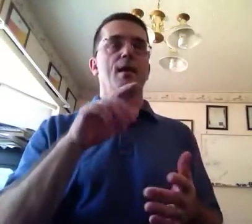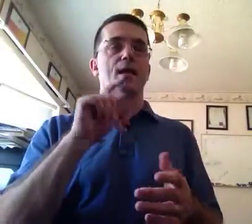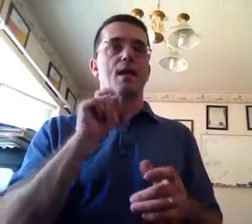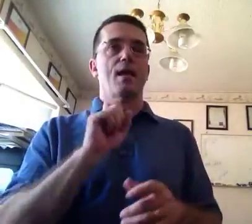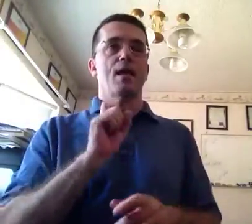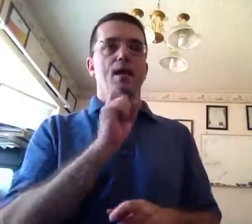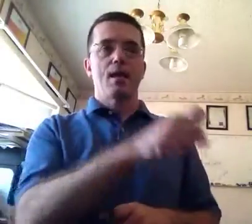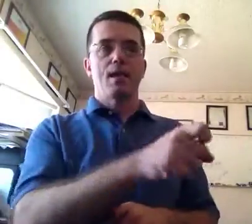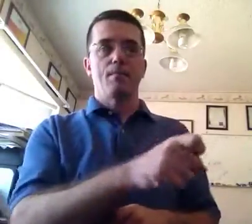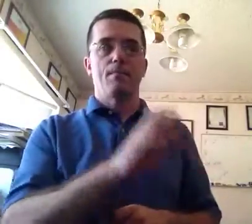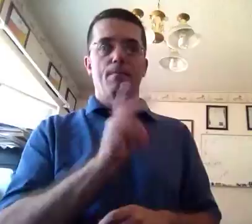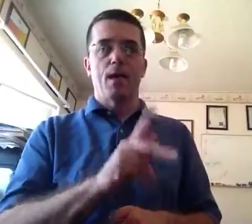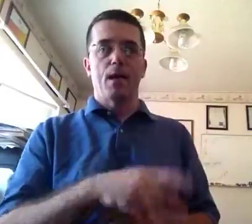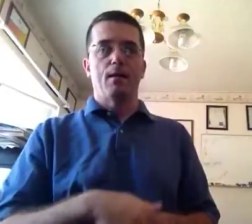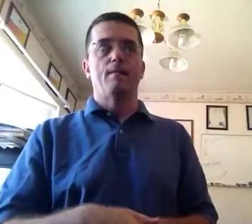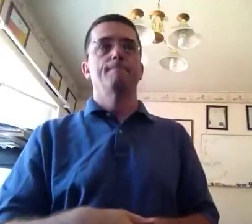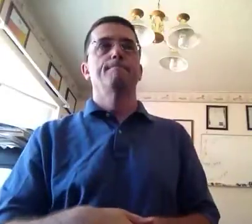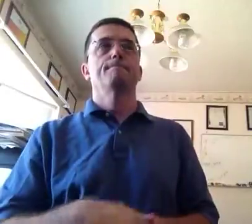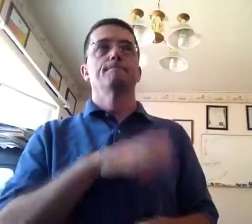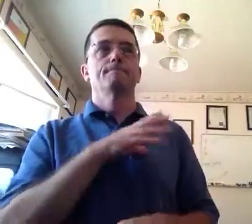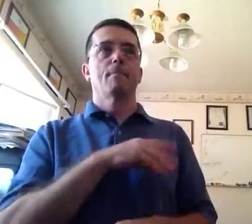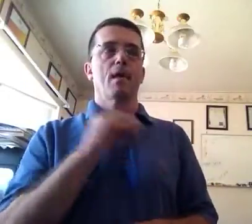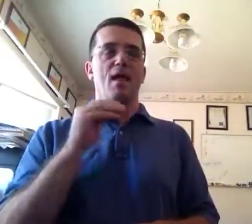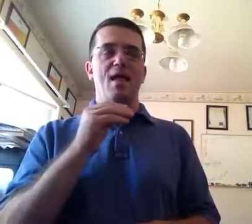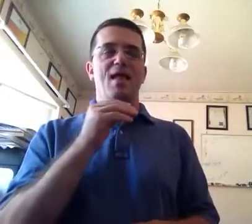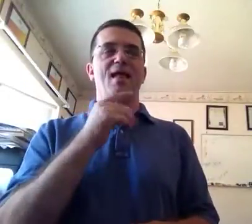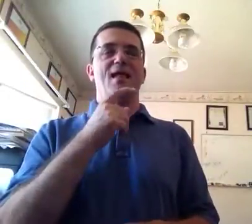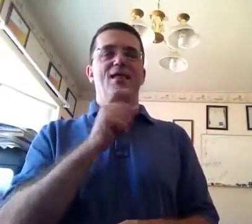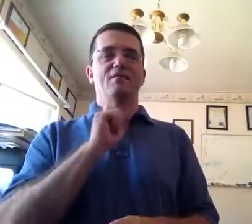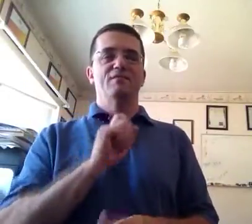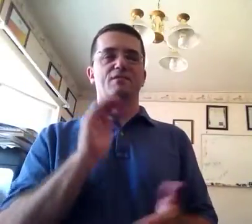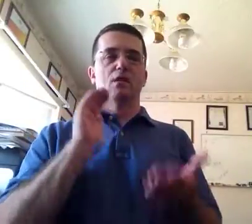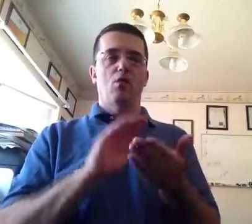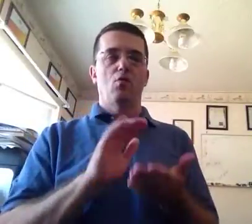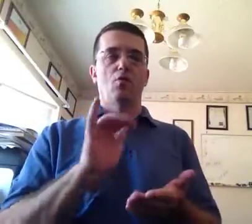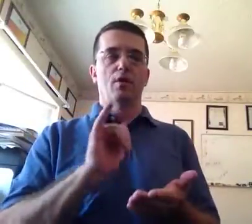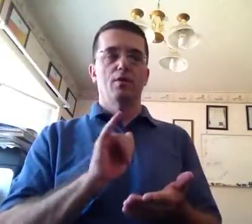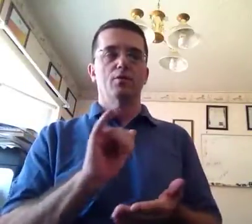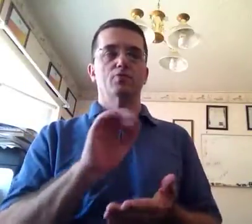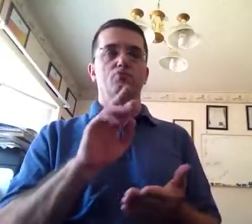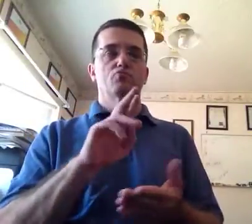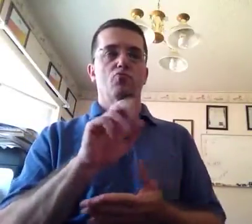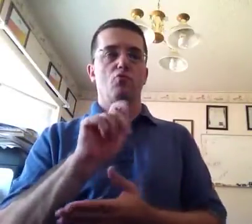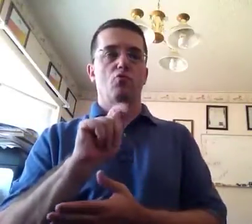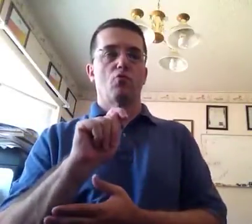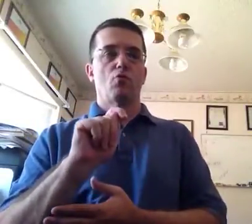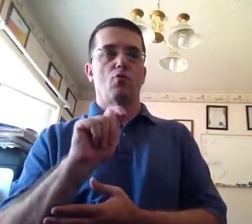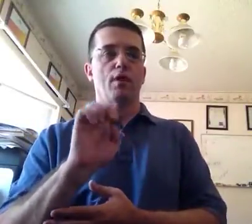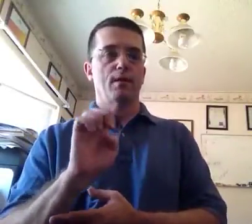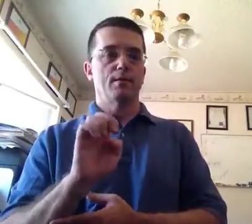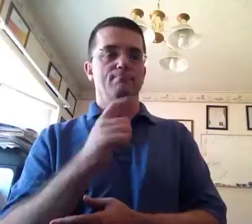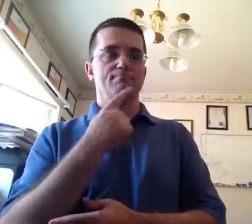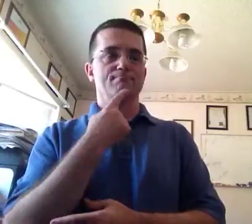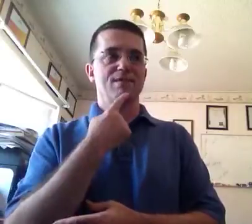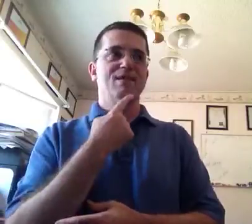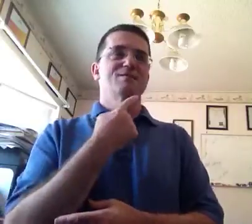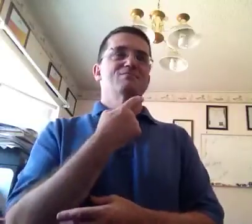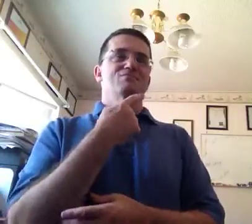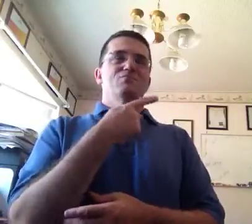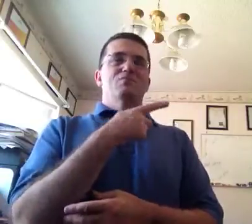him and give us a lower interest rate. Mm-hmm. And we just have this feeling that it